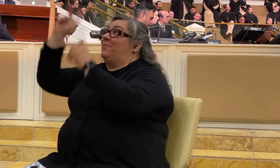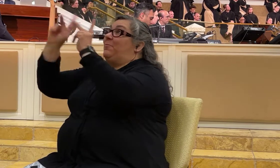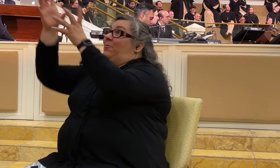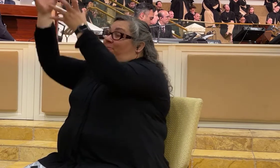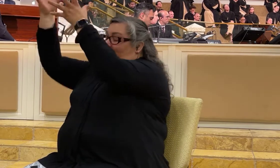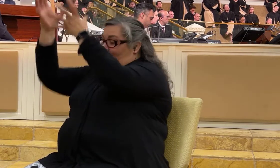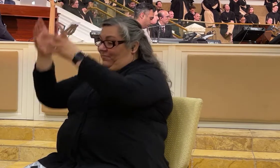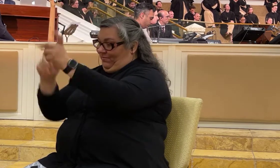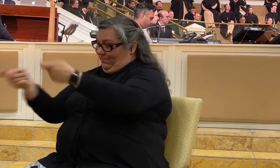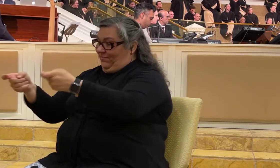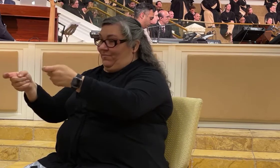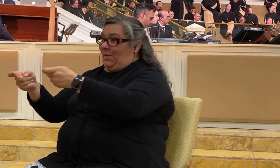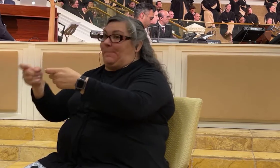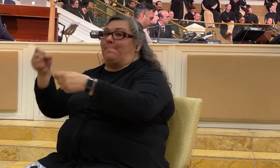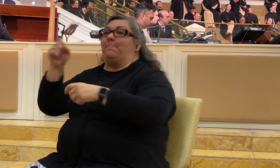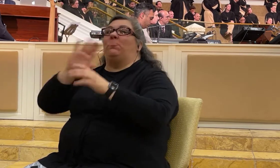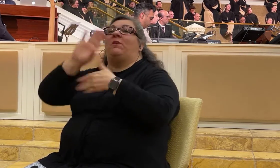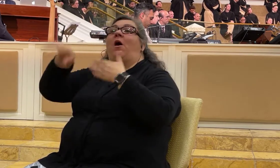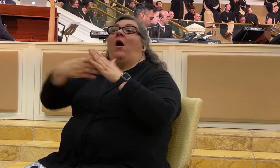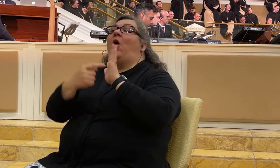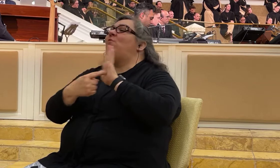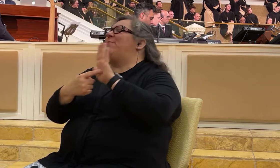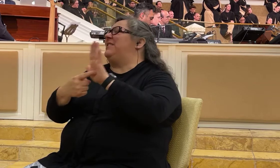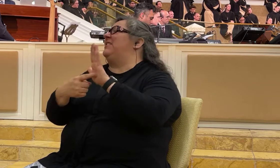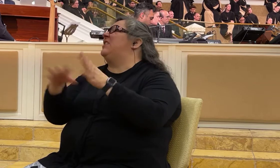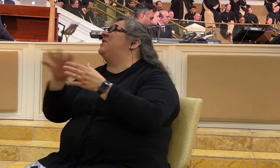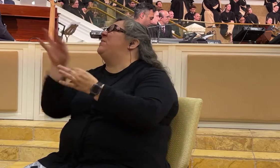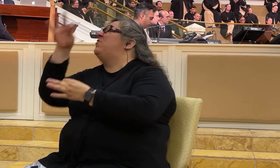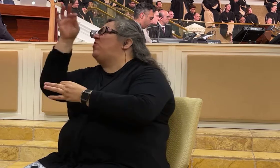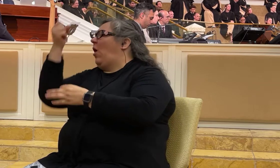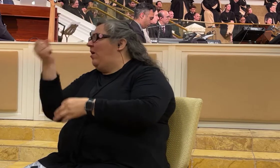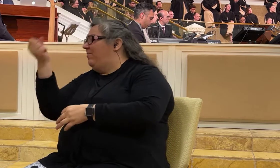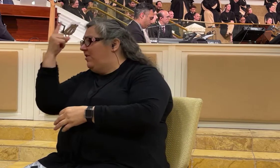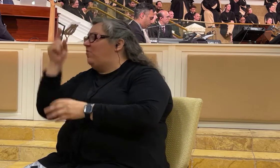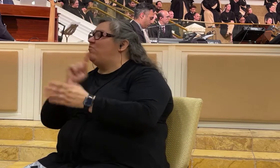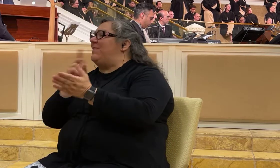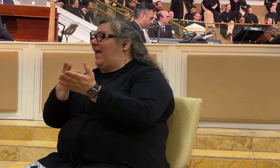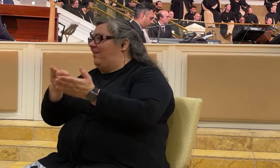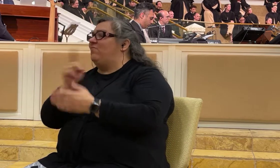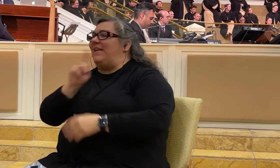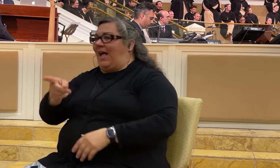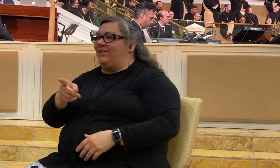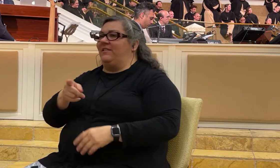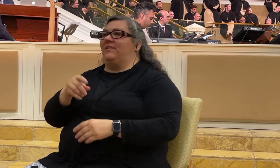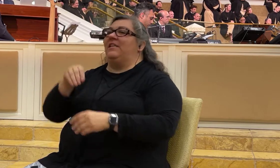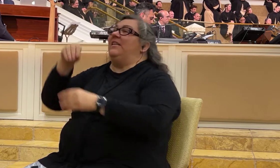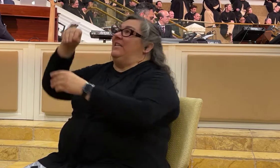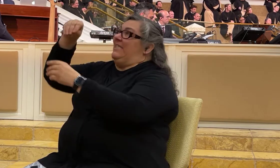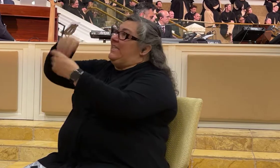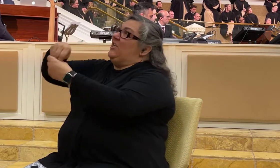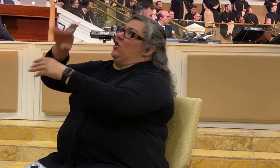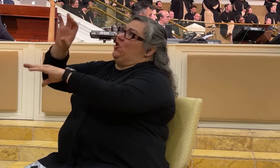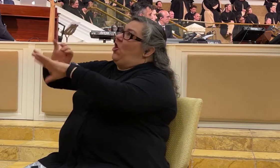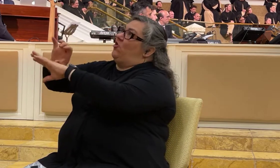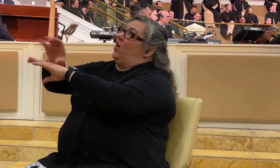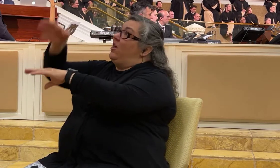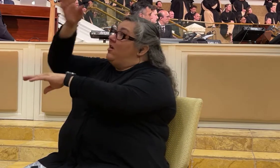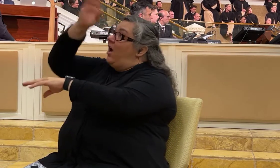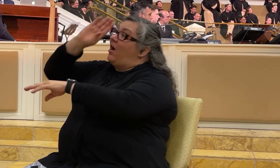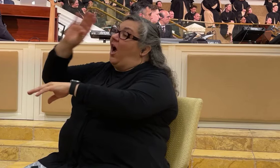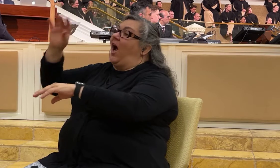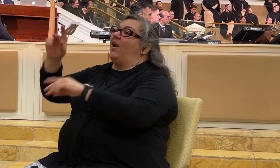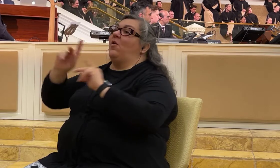people. And of course, it all represents spiritual realities. That is in the church, and it's where God placed